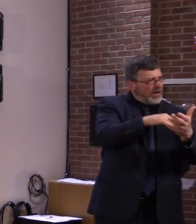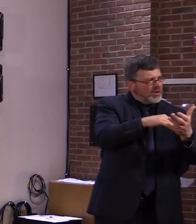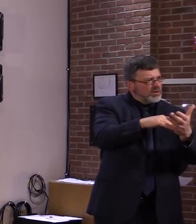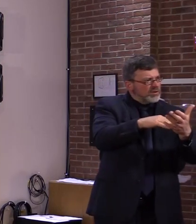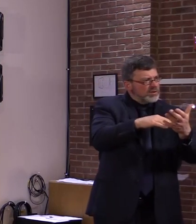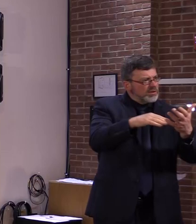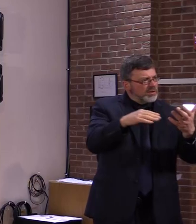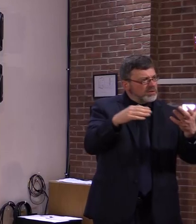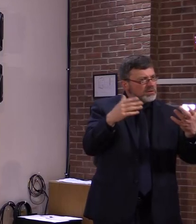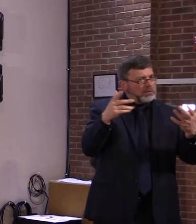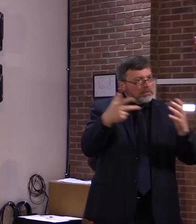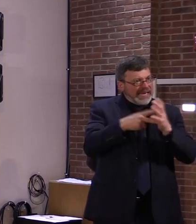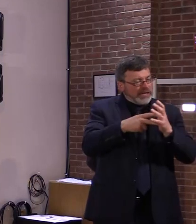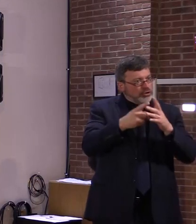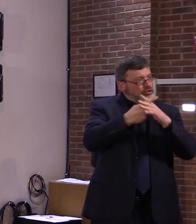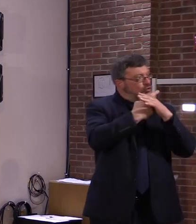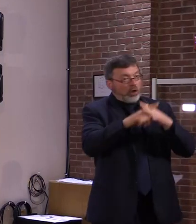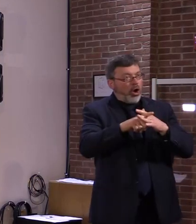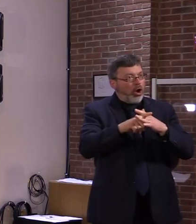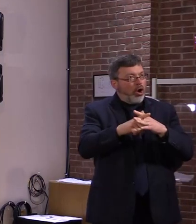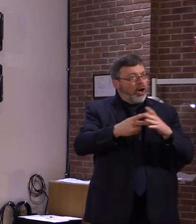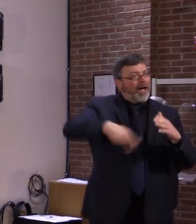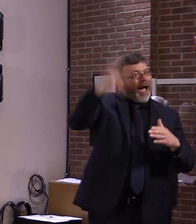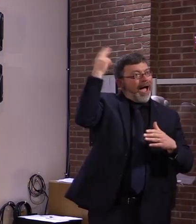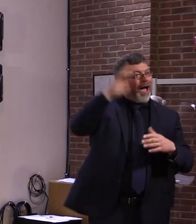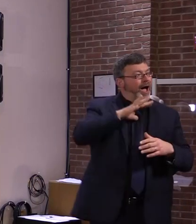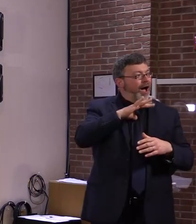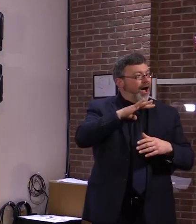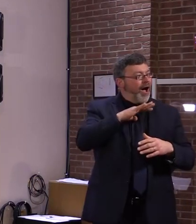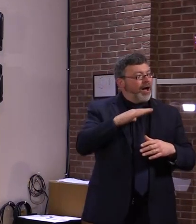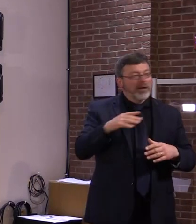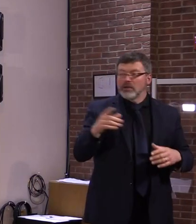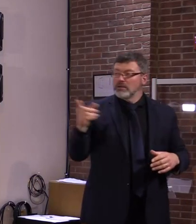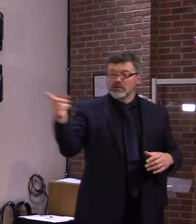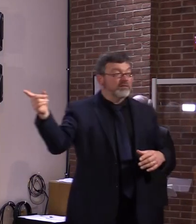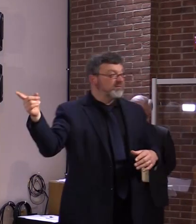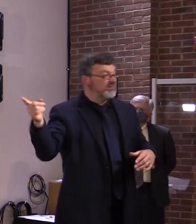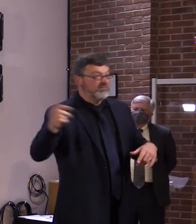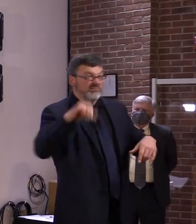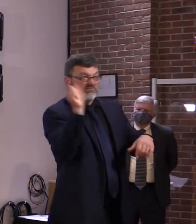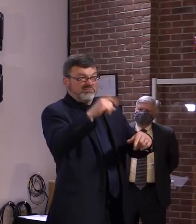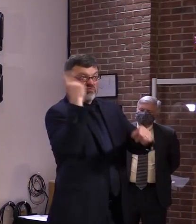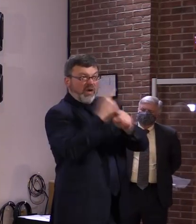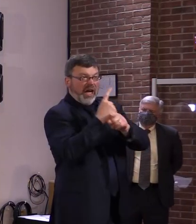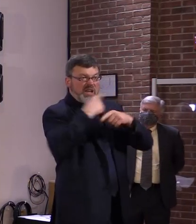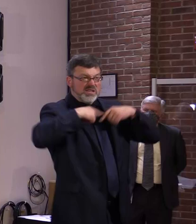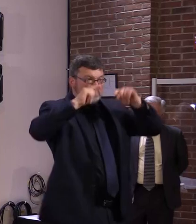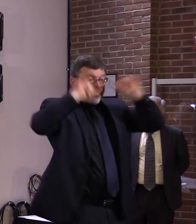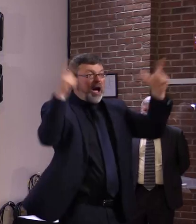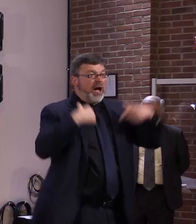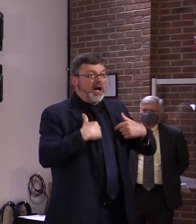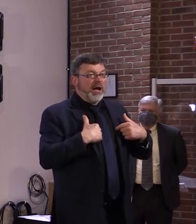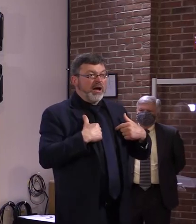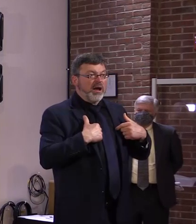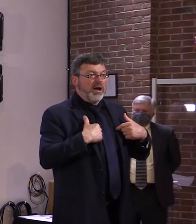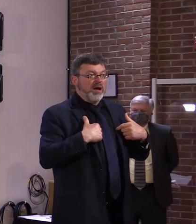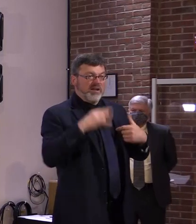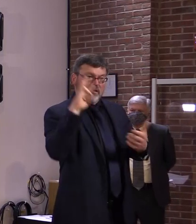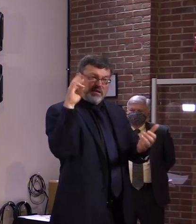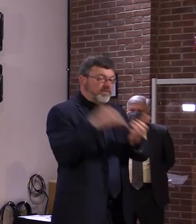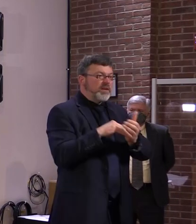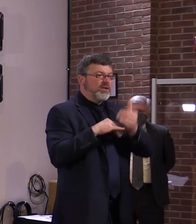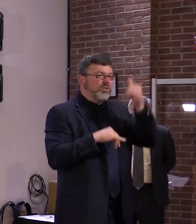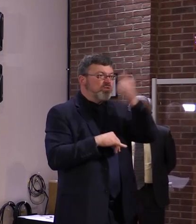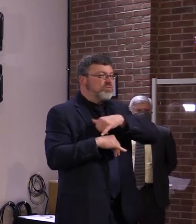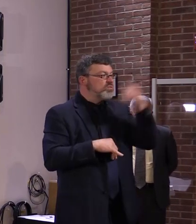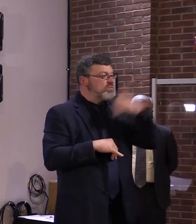amazing when you think about that. Over, 25% have now signed up, and that's only after